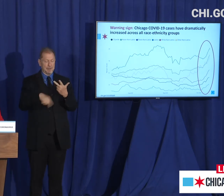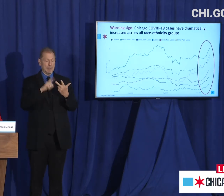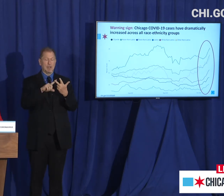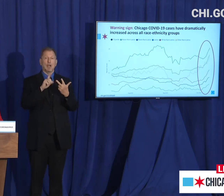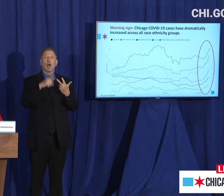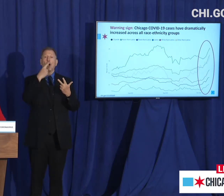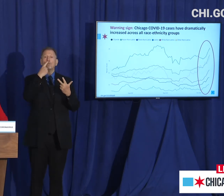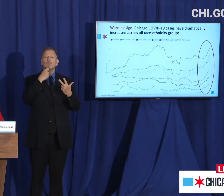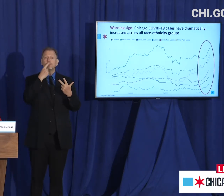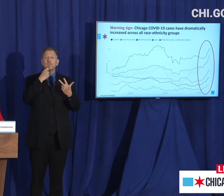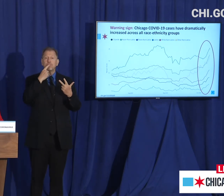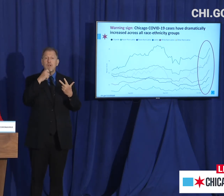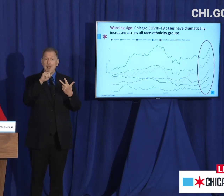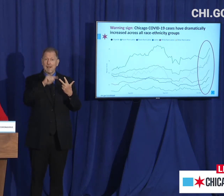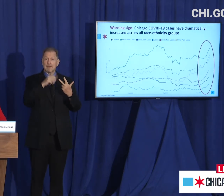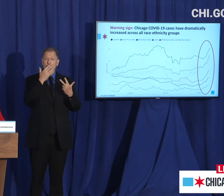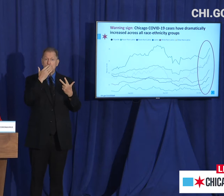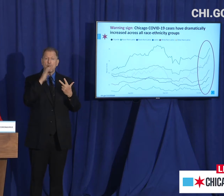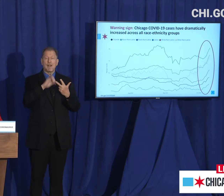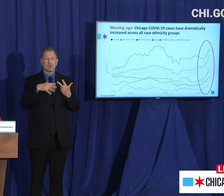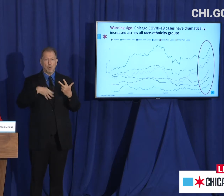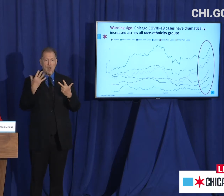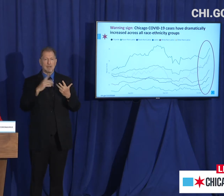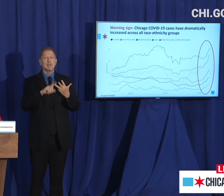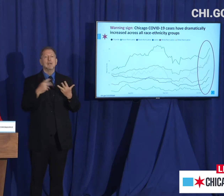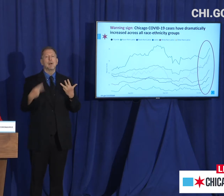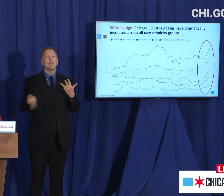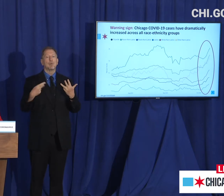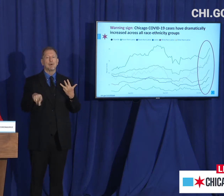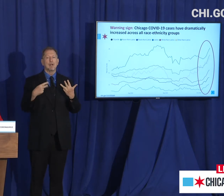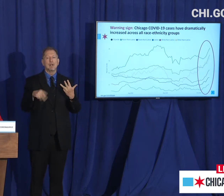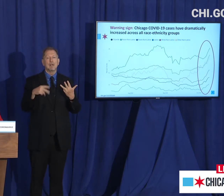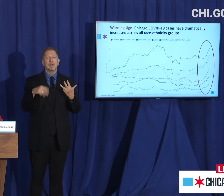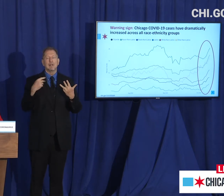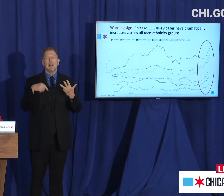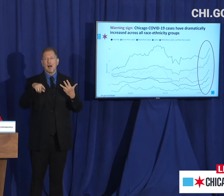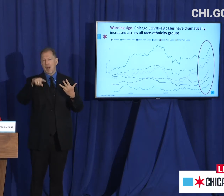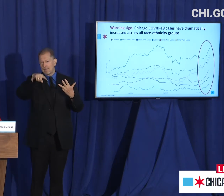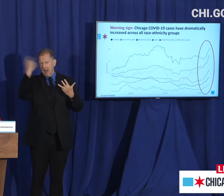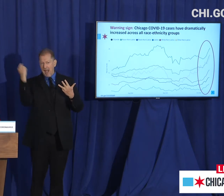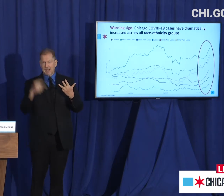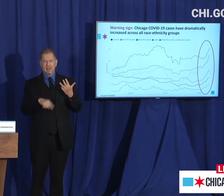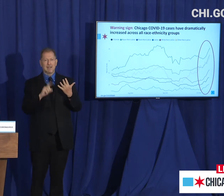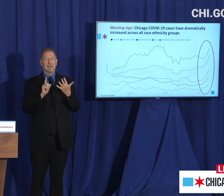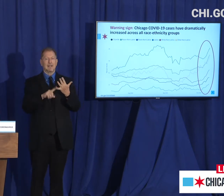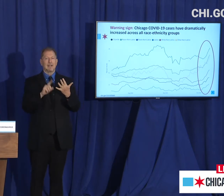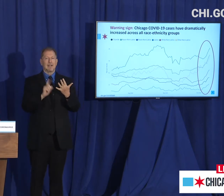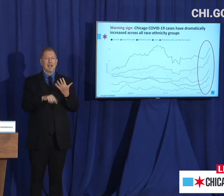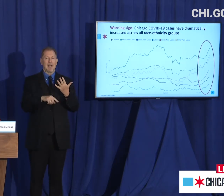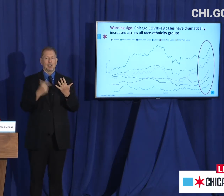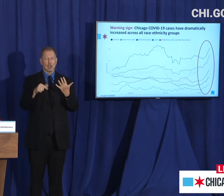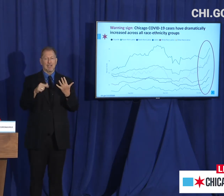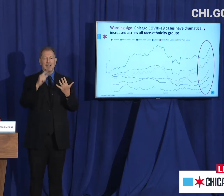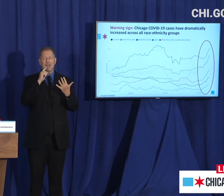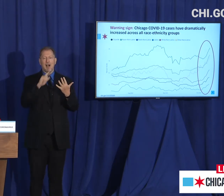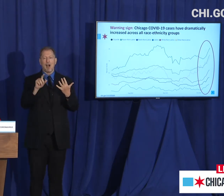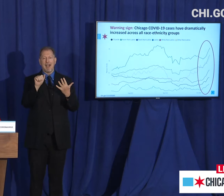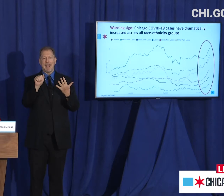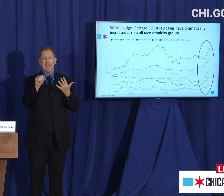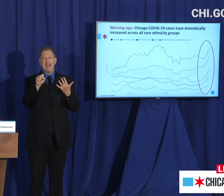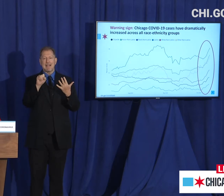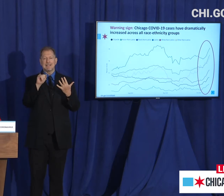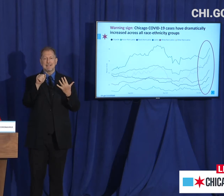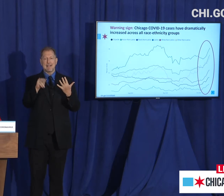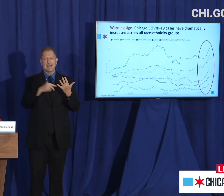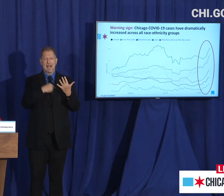are white non-Latinx, purple are black non-Latinx, and green are Asian non-Latinx Chicagoans. And in